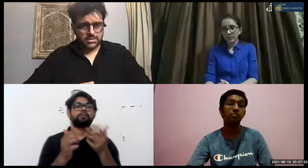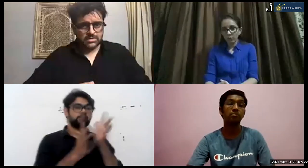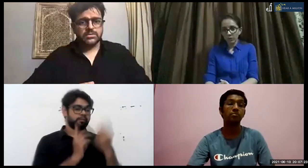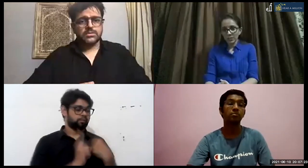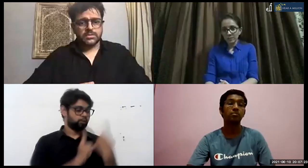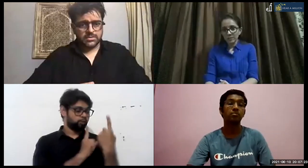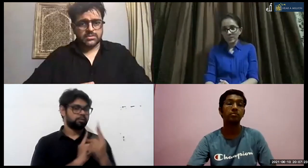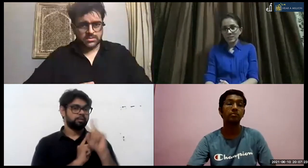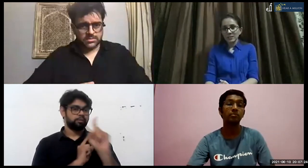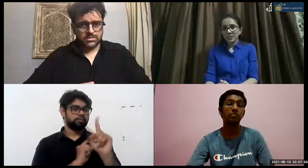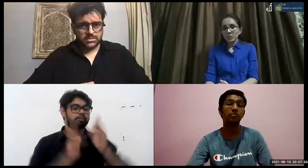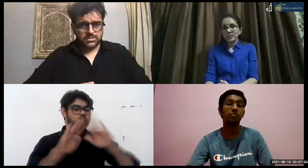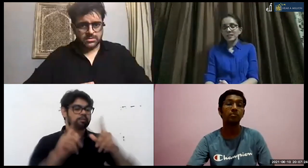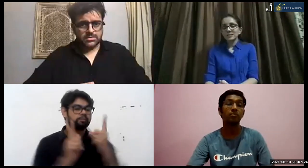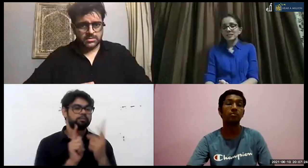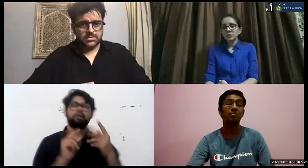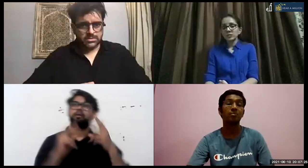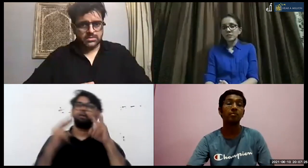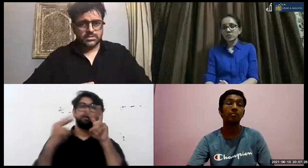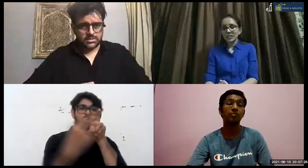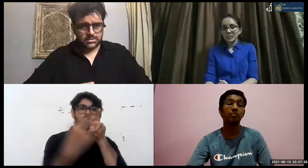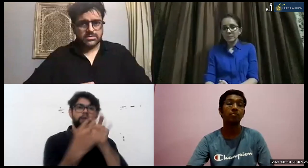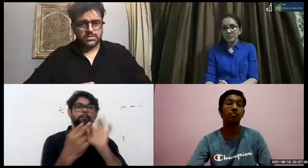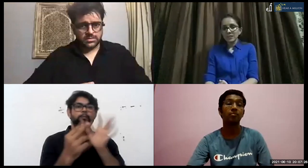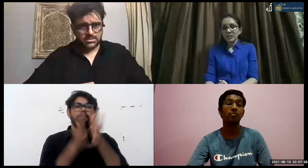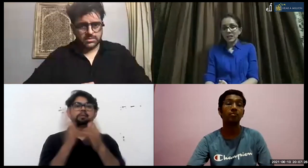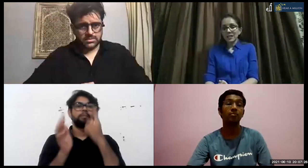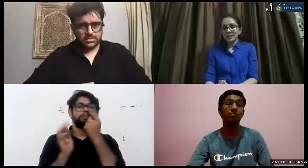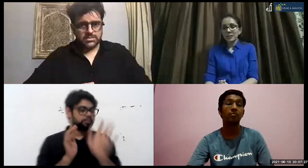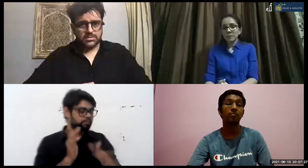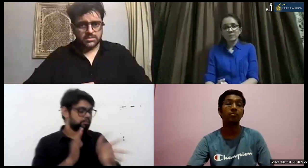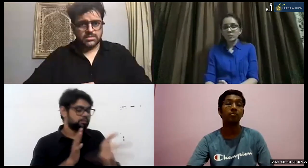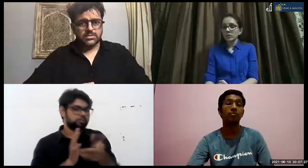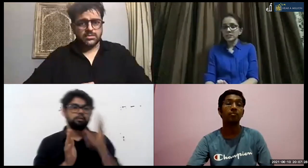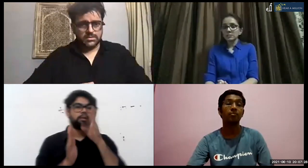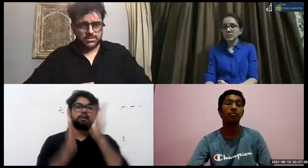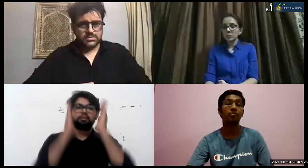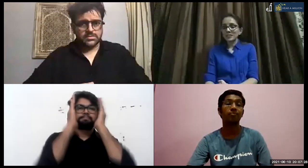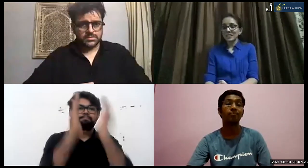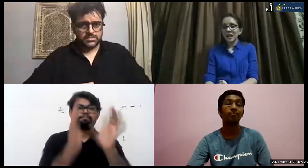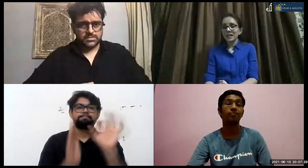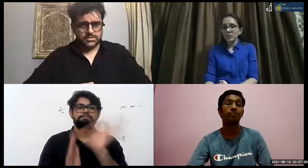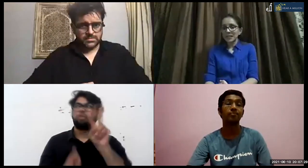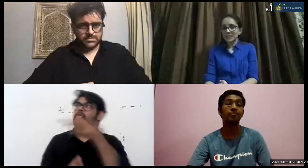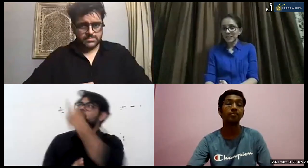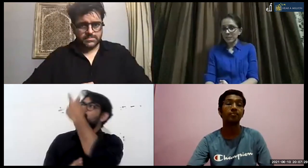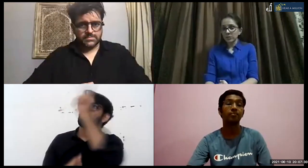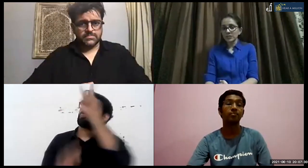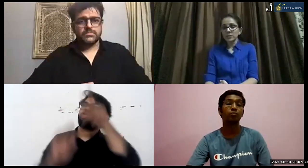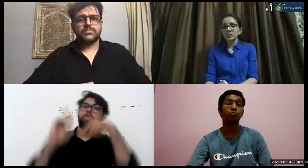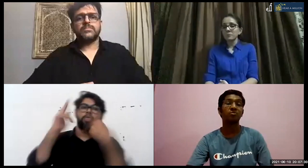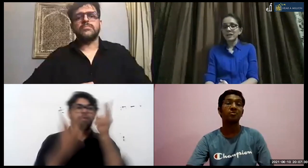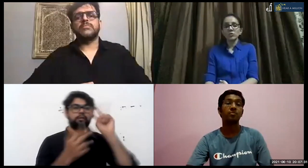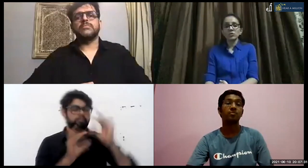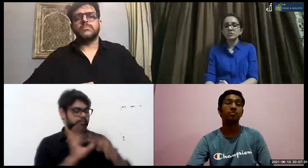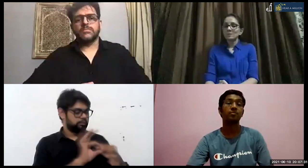would be involved when they are sitting with their child, and it's difficult to maintain eye contact there because